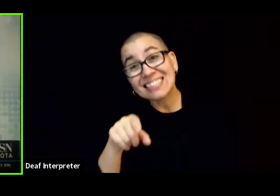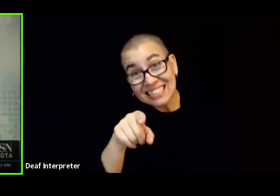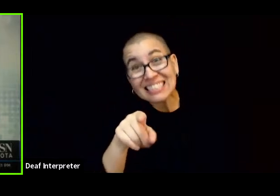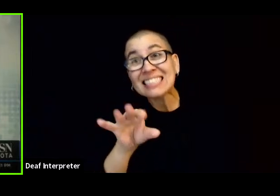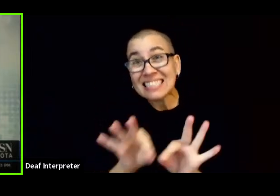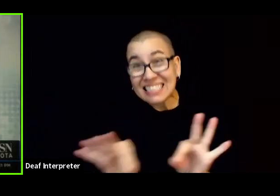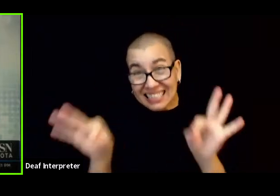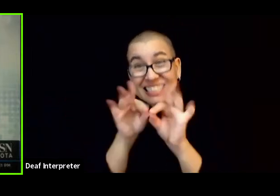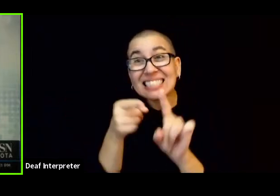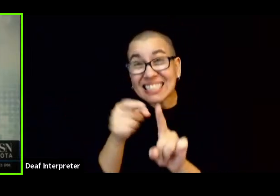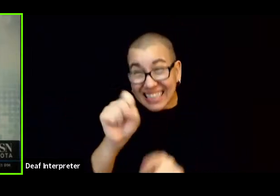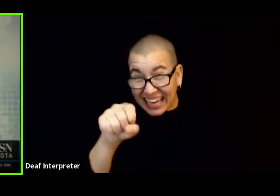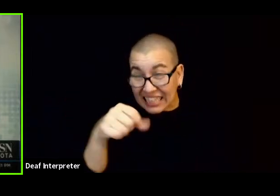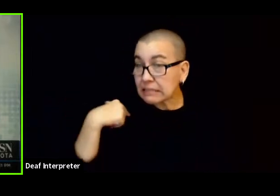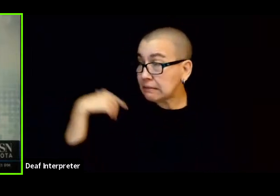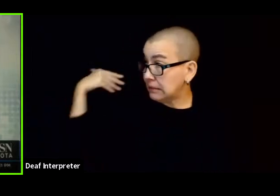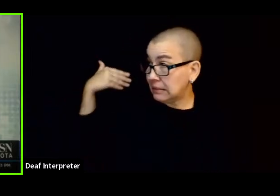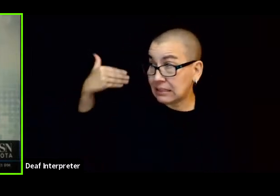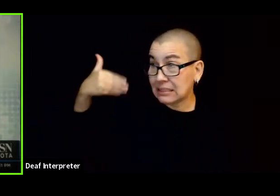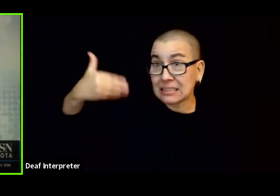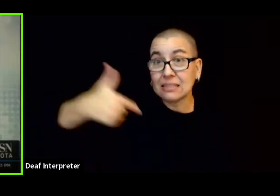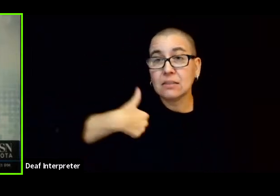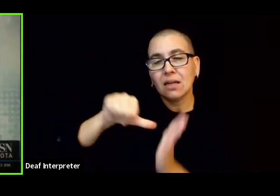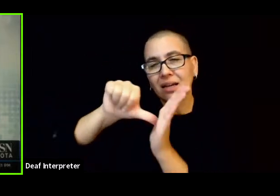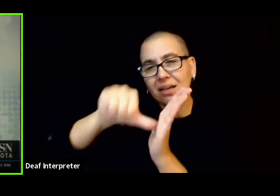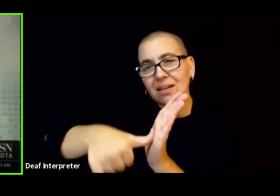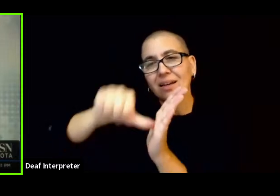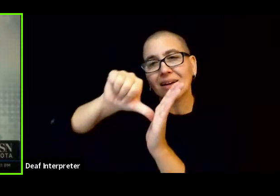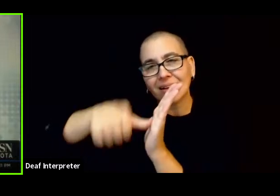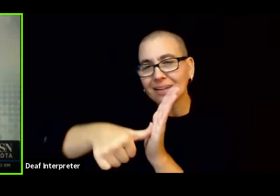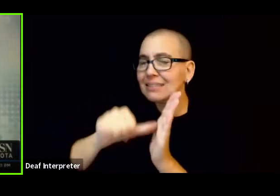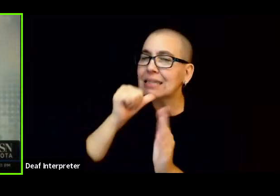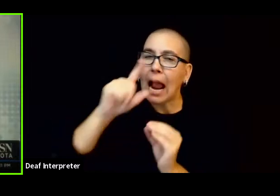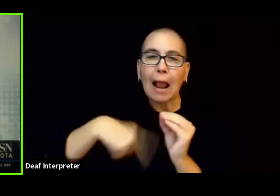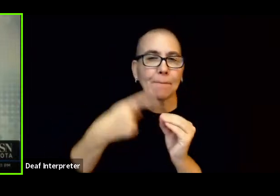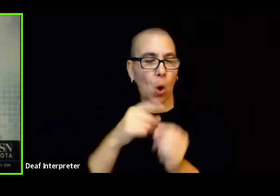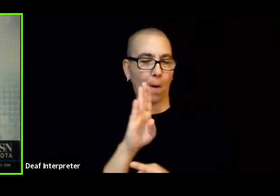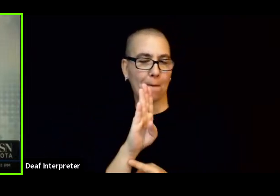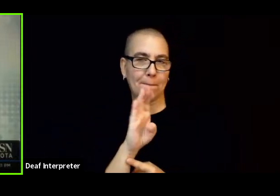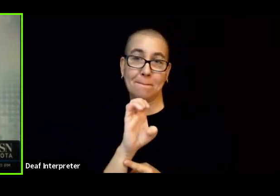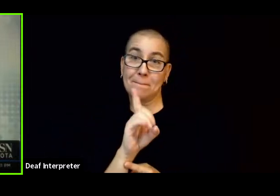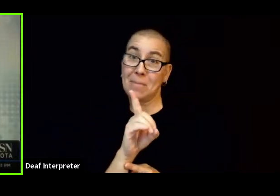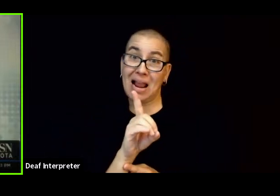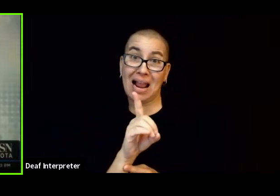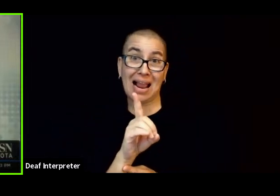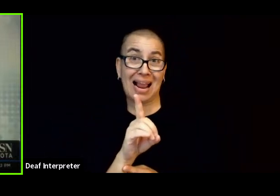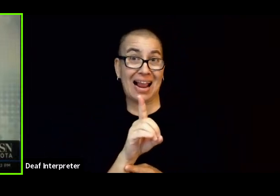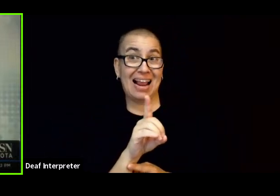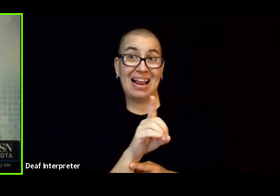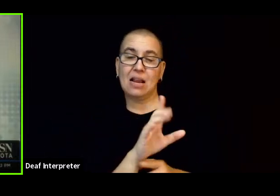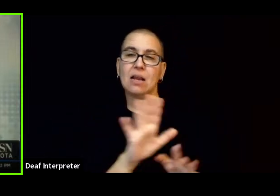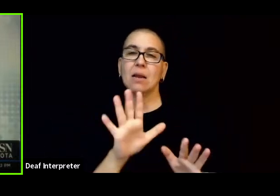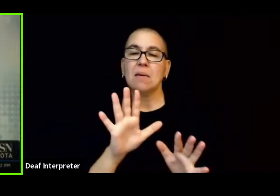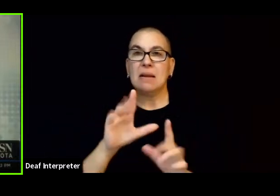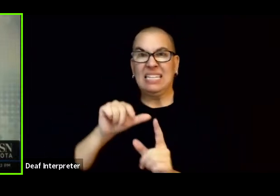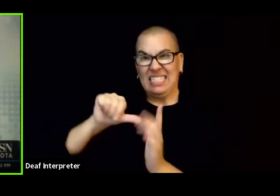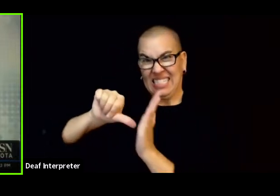isn't just beds, it's staff to provide the level of care needed in the beds. And